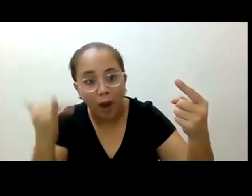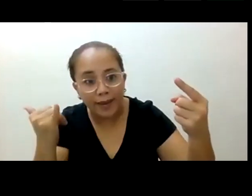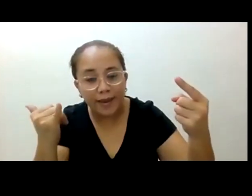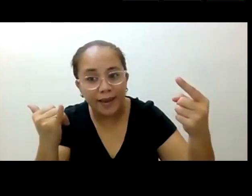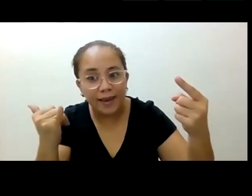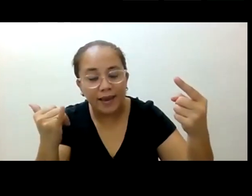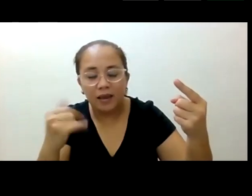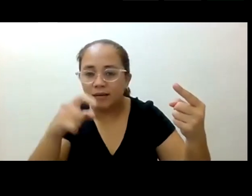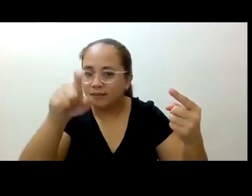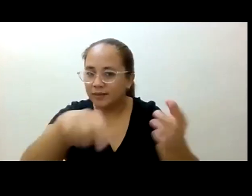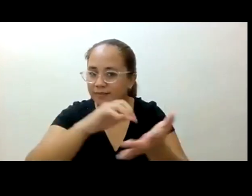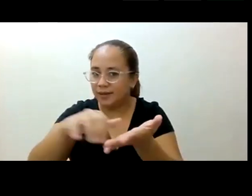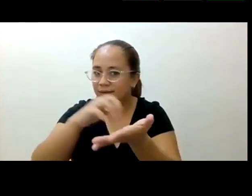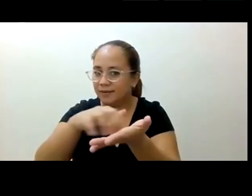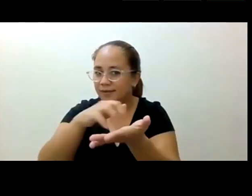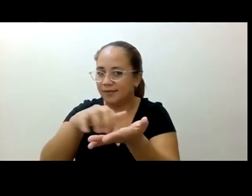practice.